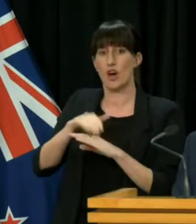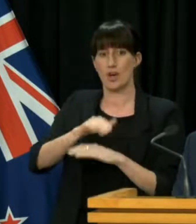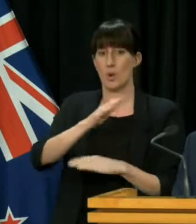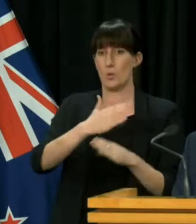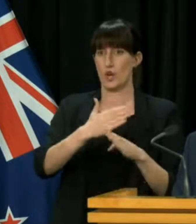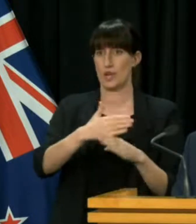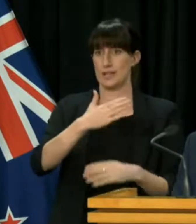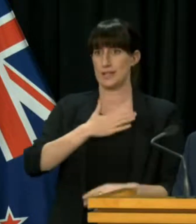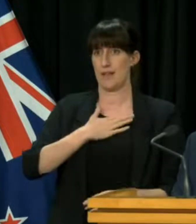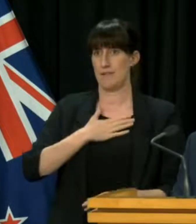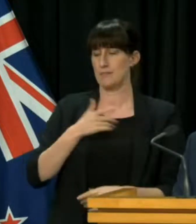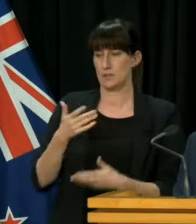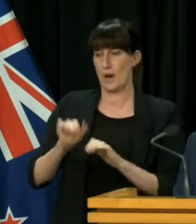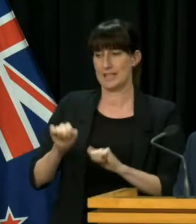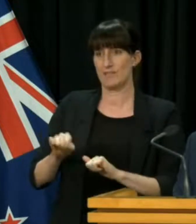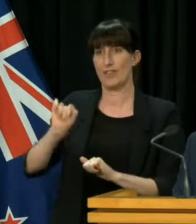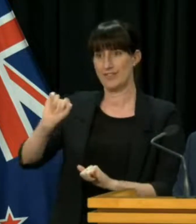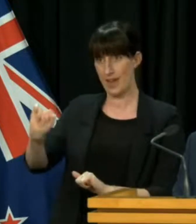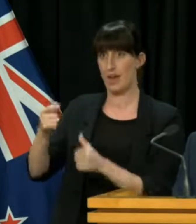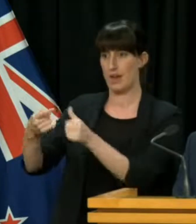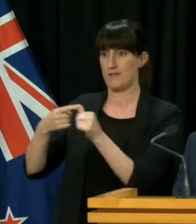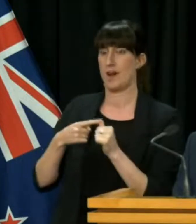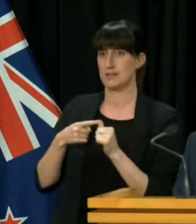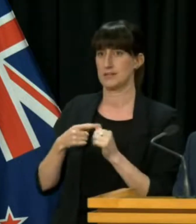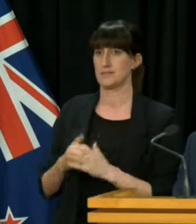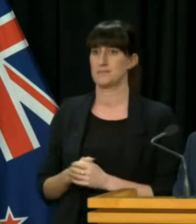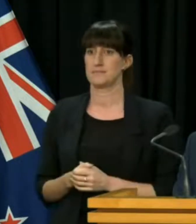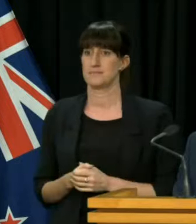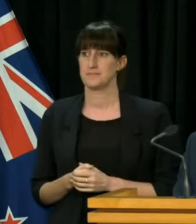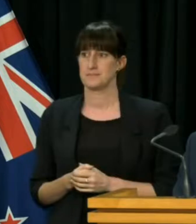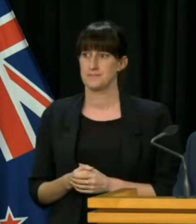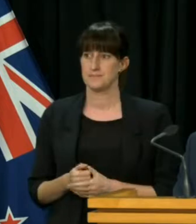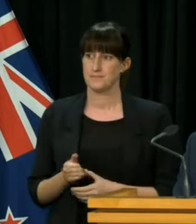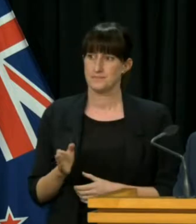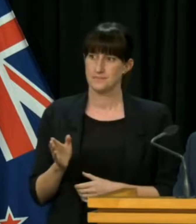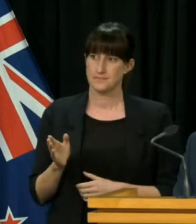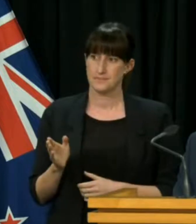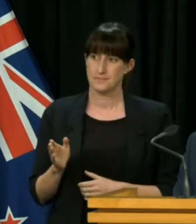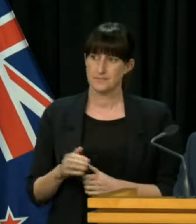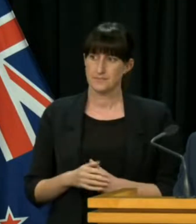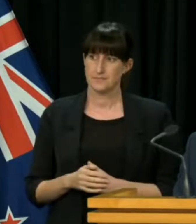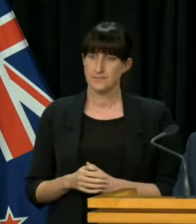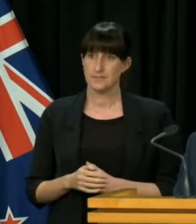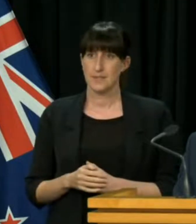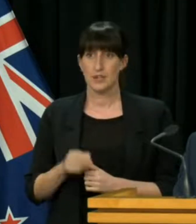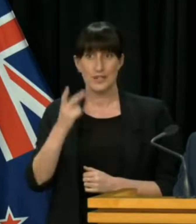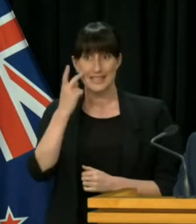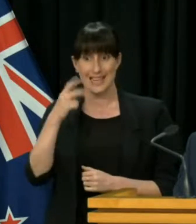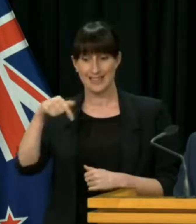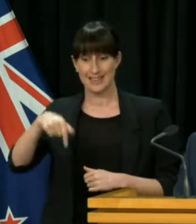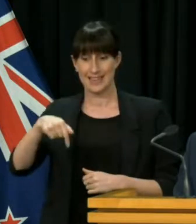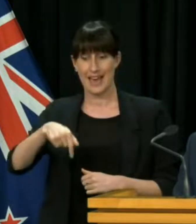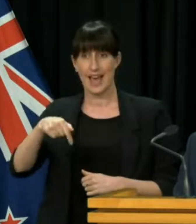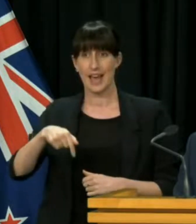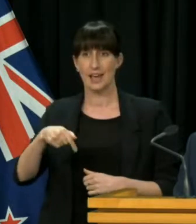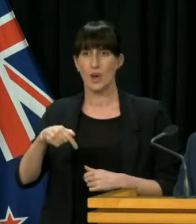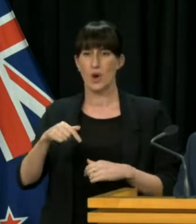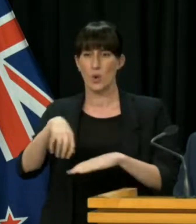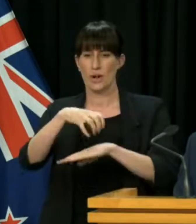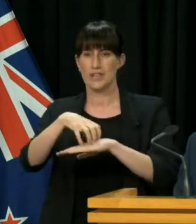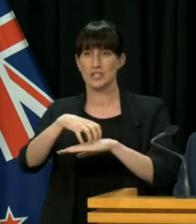I'll just have to wait for that advice to come in. Did you Yeah, in the front. Have you seen Stuff's apology to Māori today? And if so, what do you make